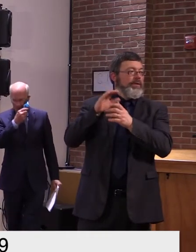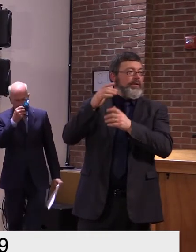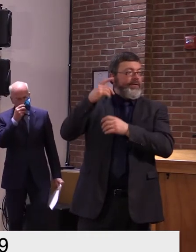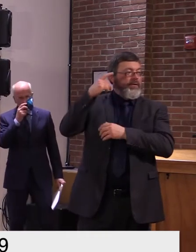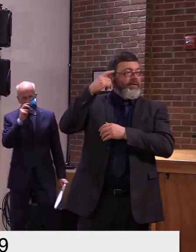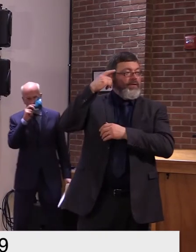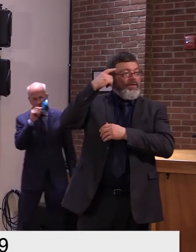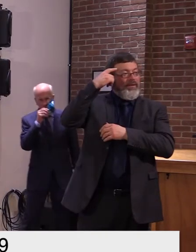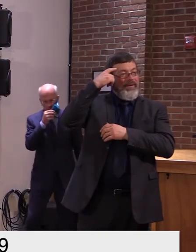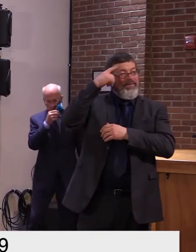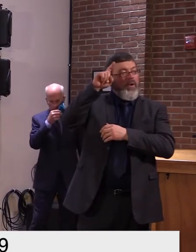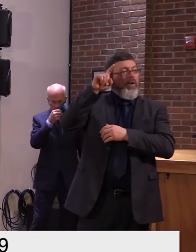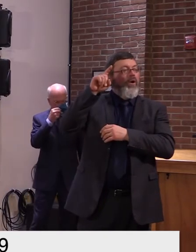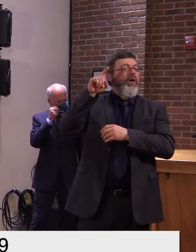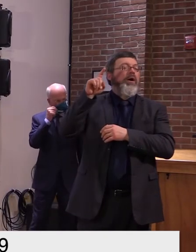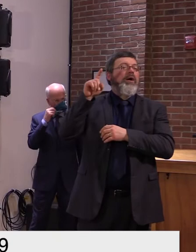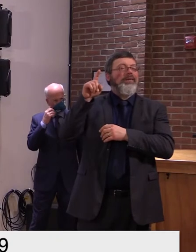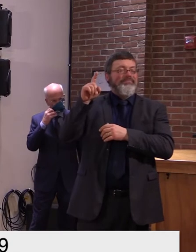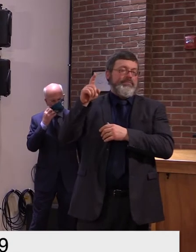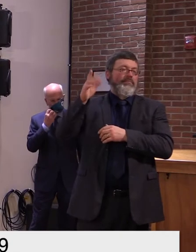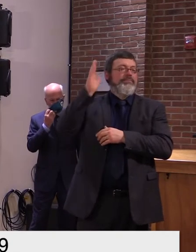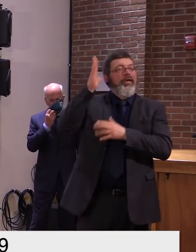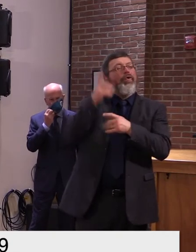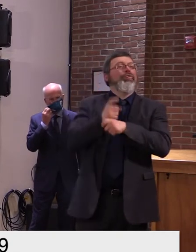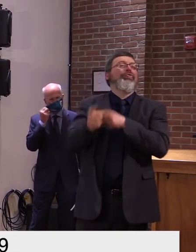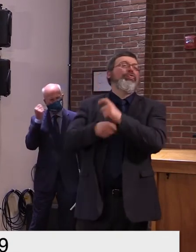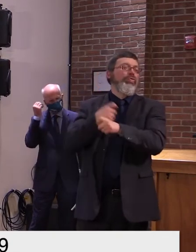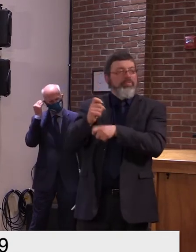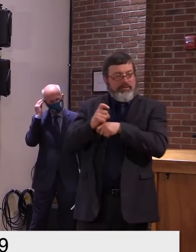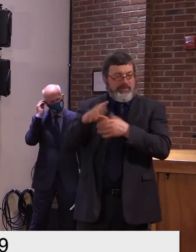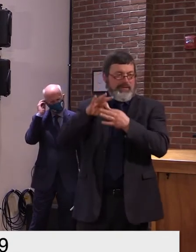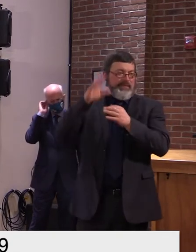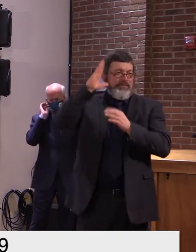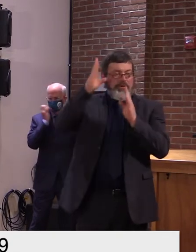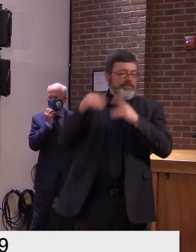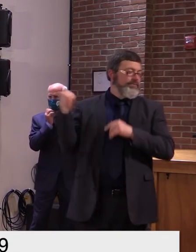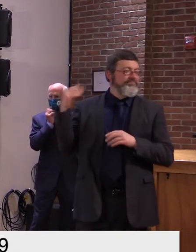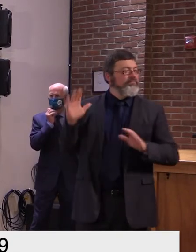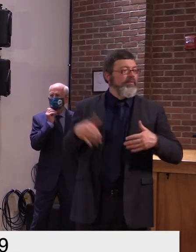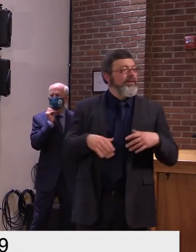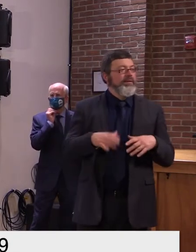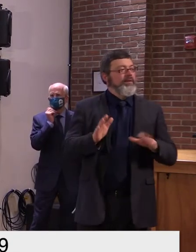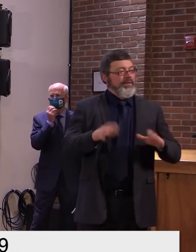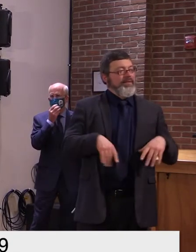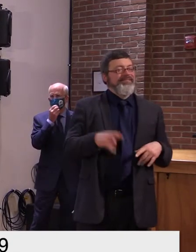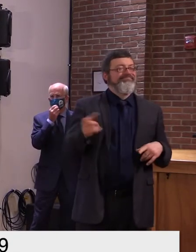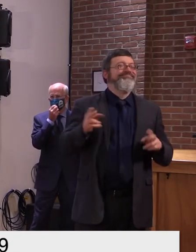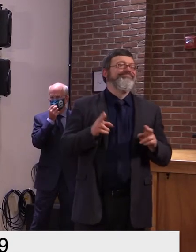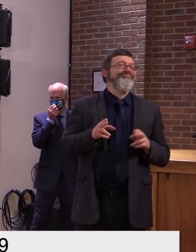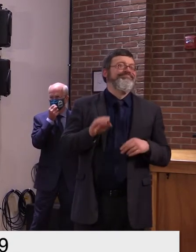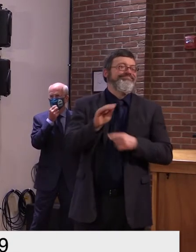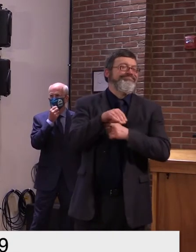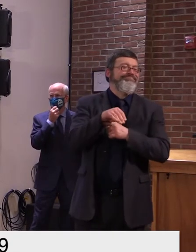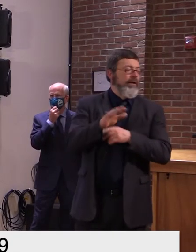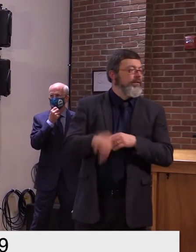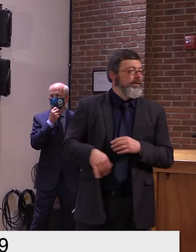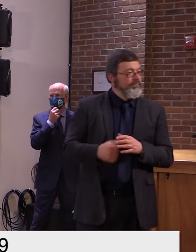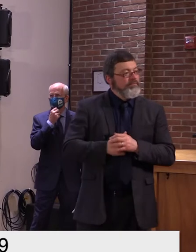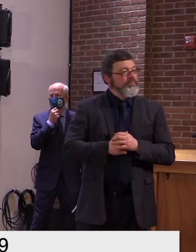ask whether he has confidence that